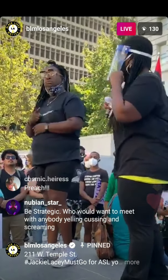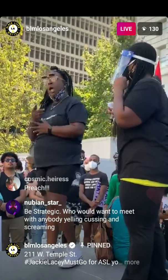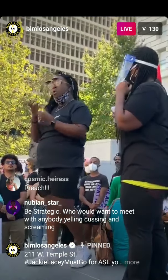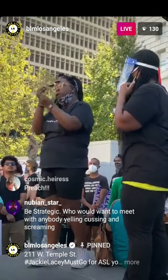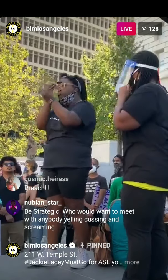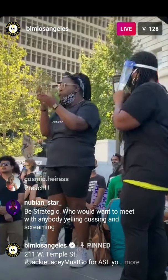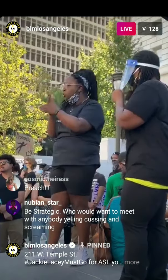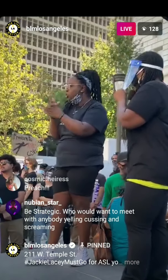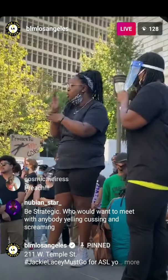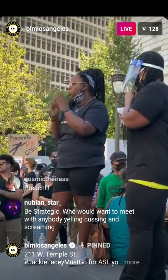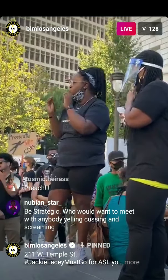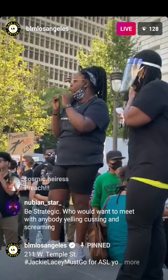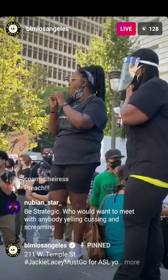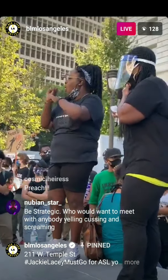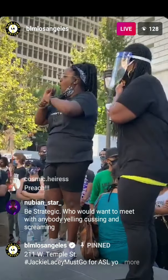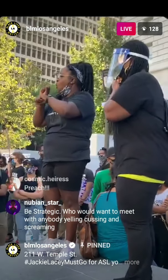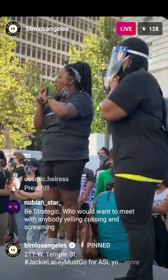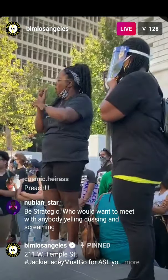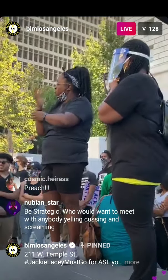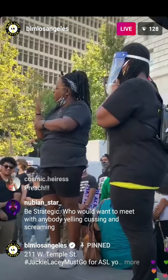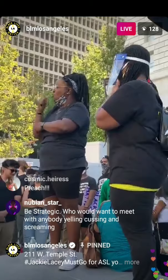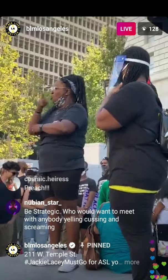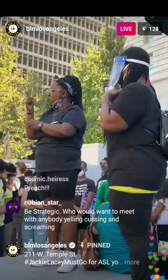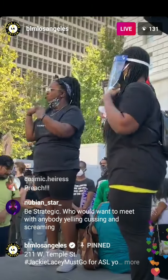arrived. So for